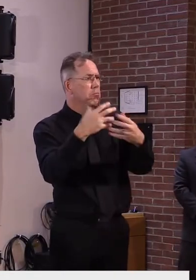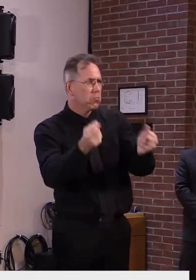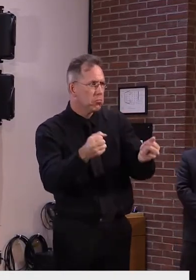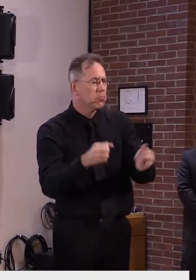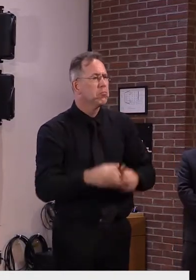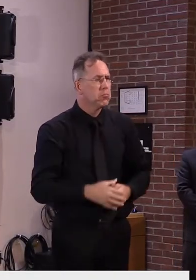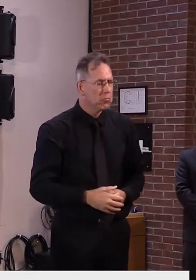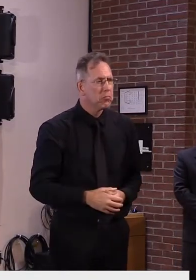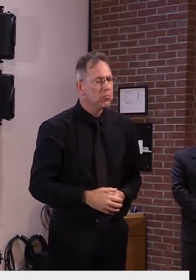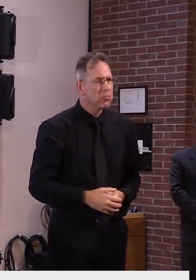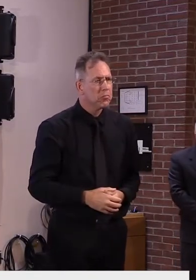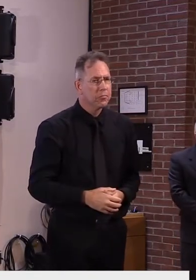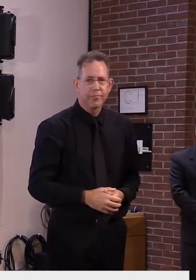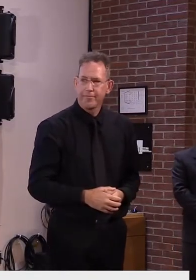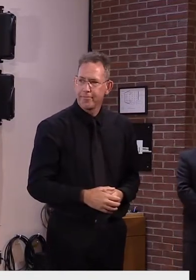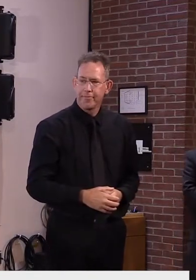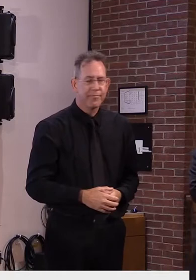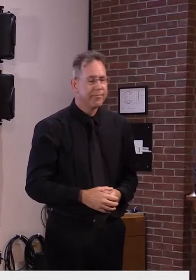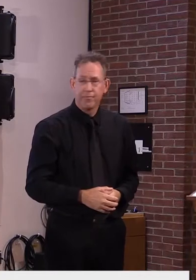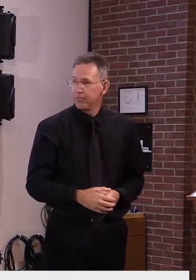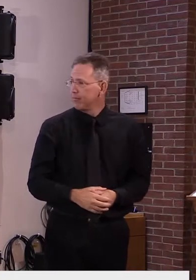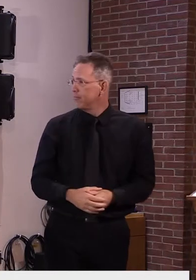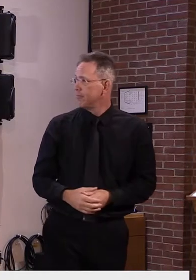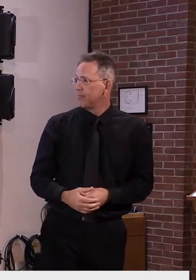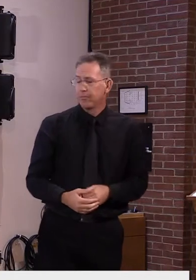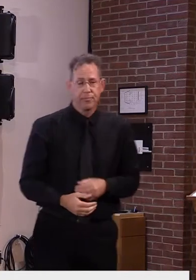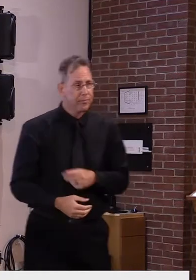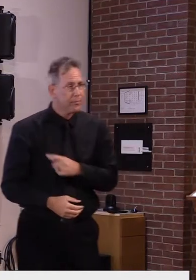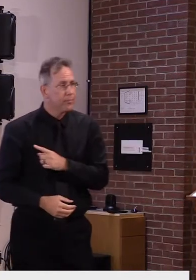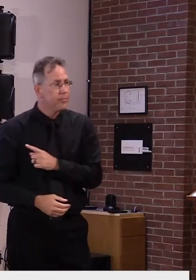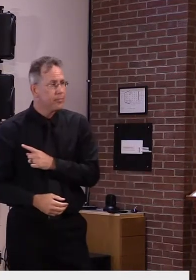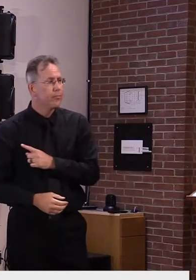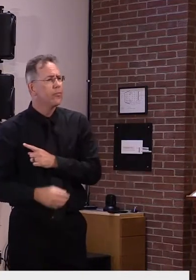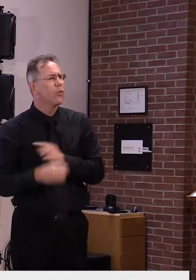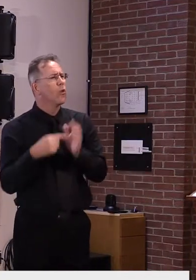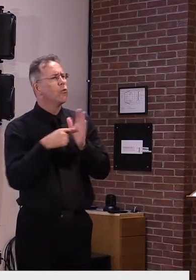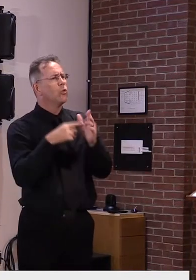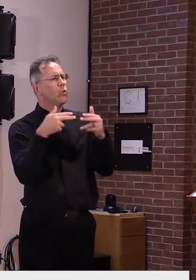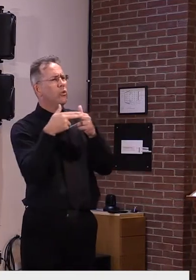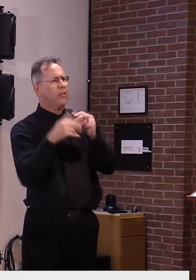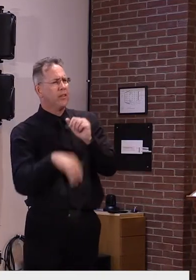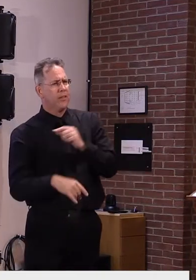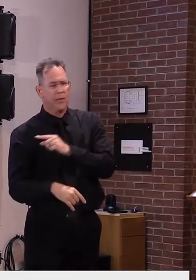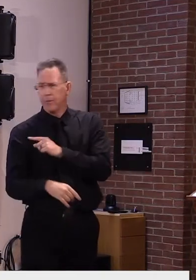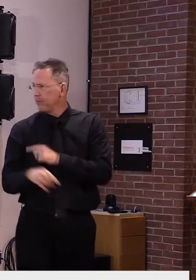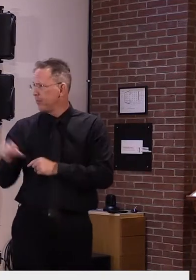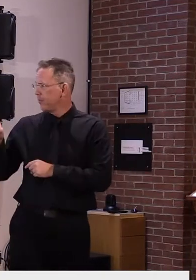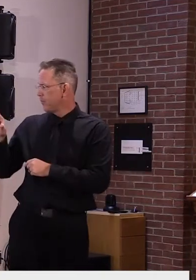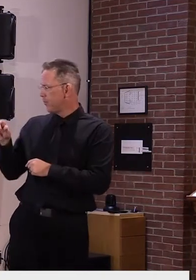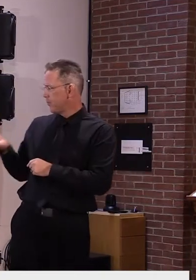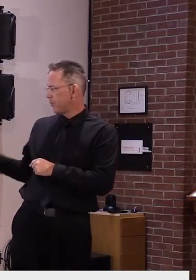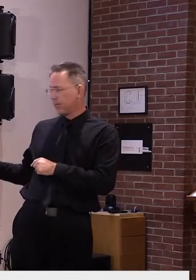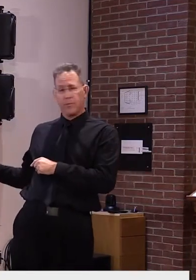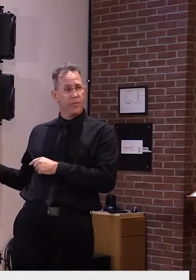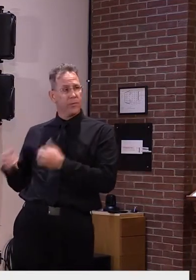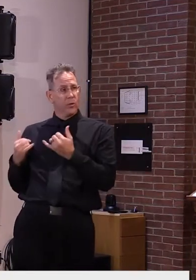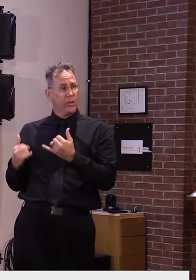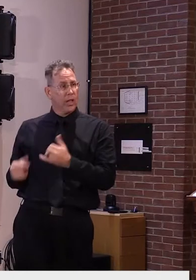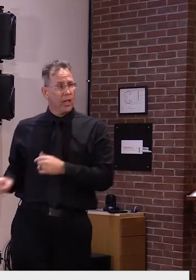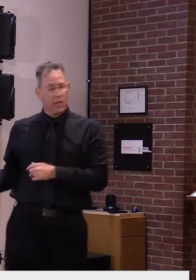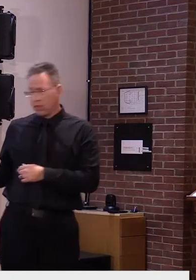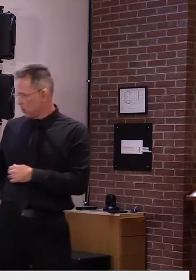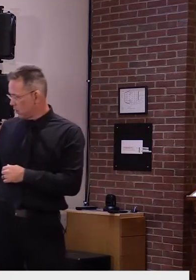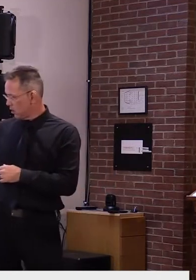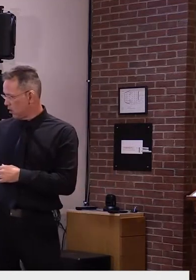I put this graph up today to illustrate a point. You'll notice in the past week, we're